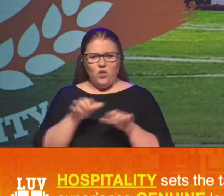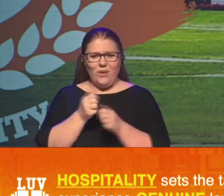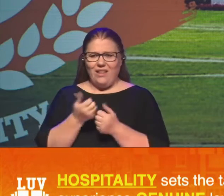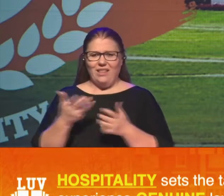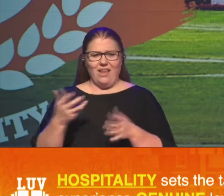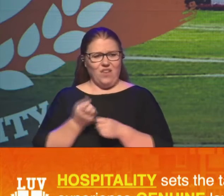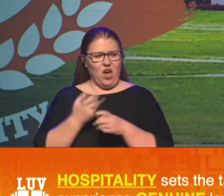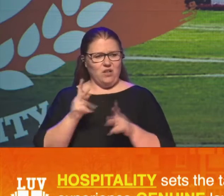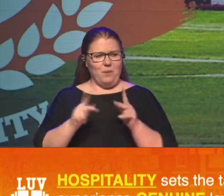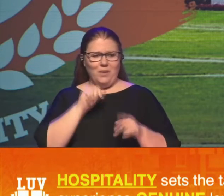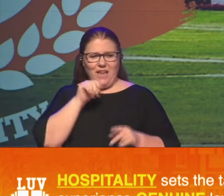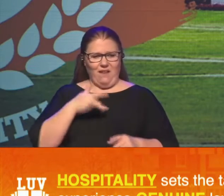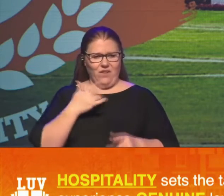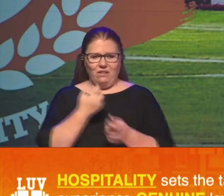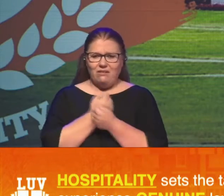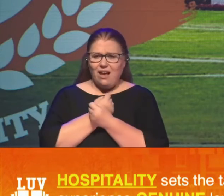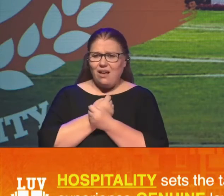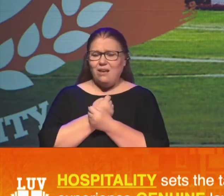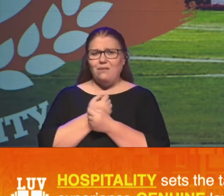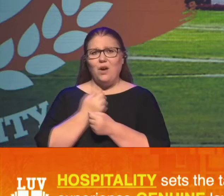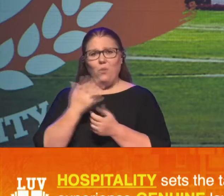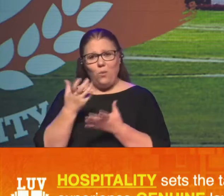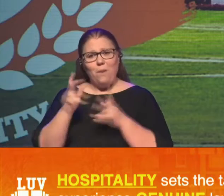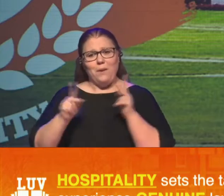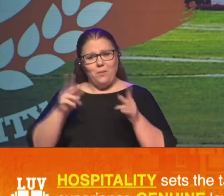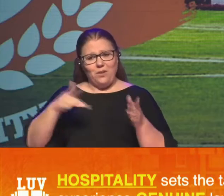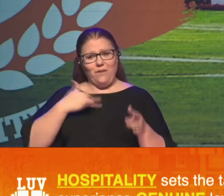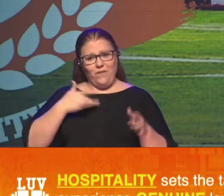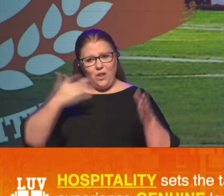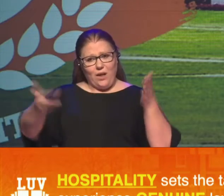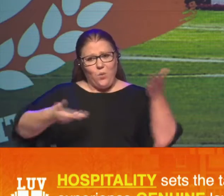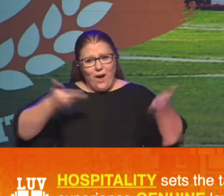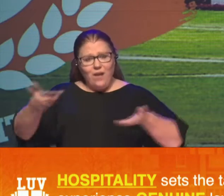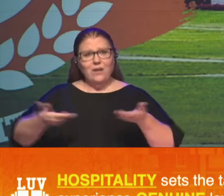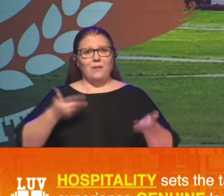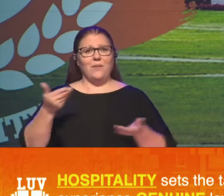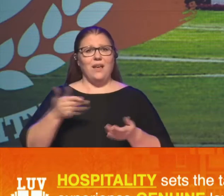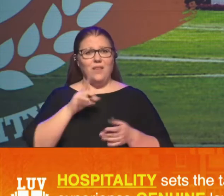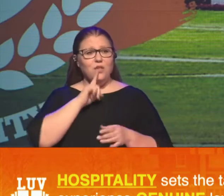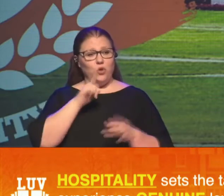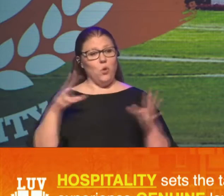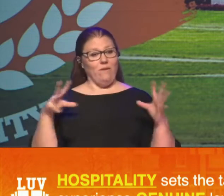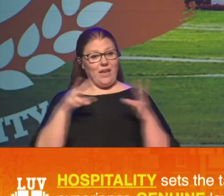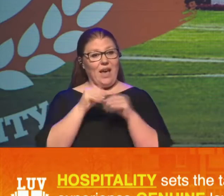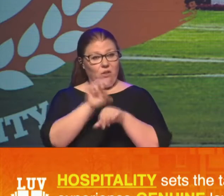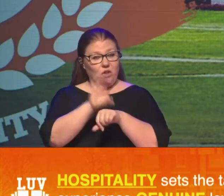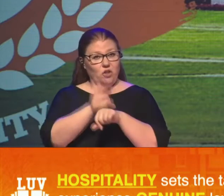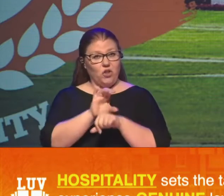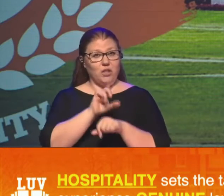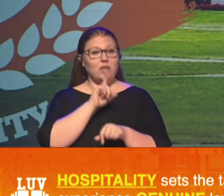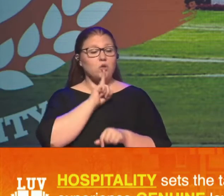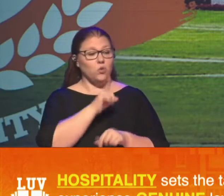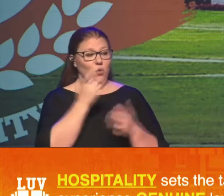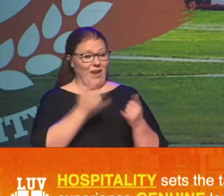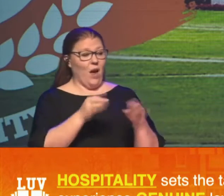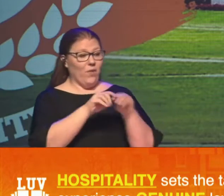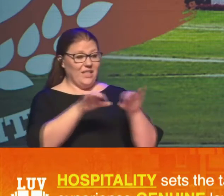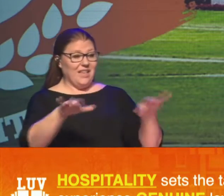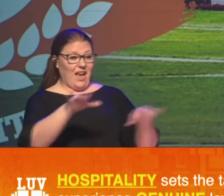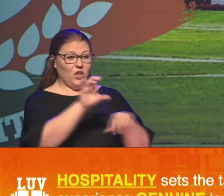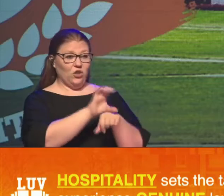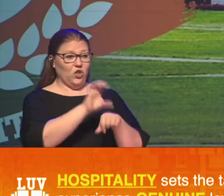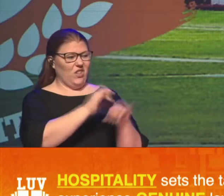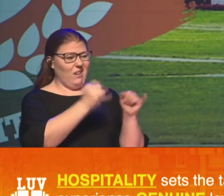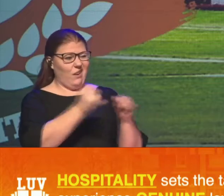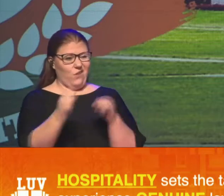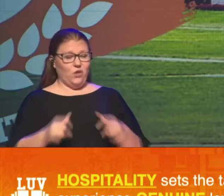people not feel loved and welcomed. And that's true. And it's true of the gathered church, and it's also true now as the scattered churches in our individual